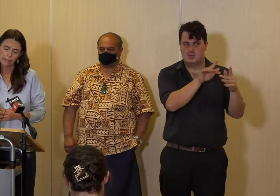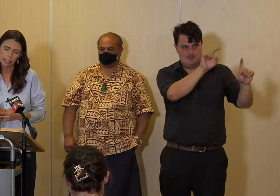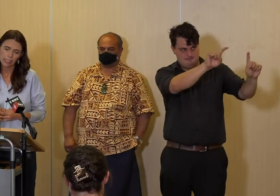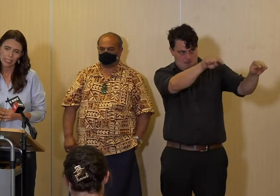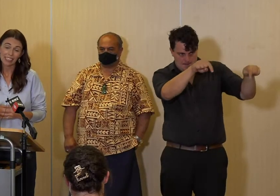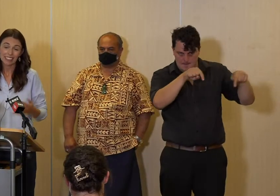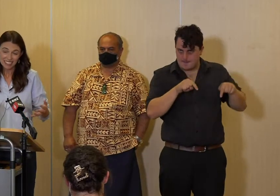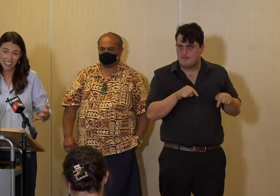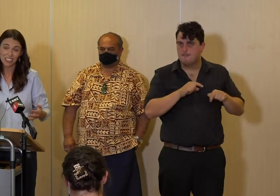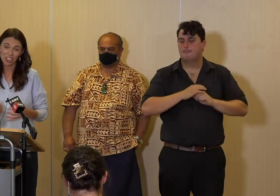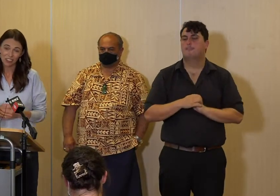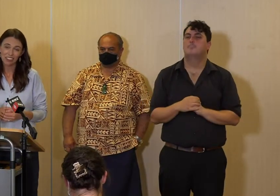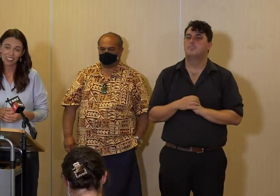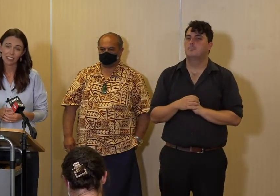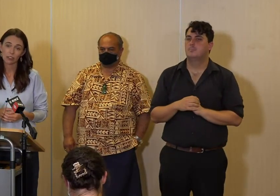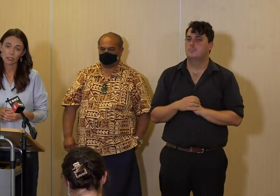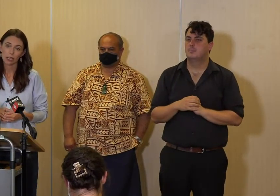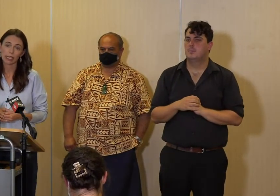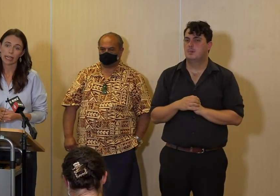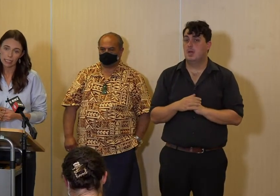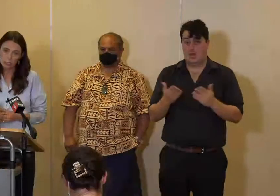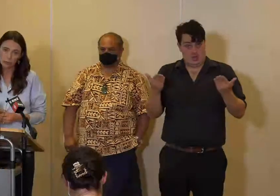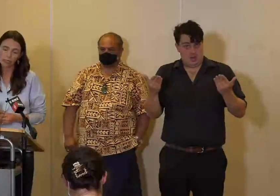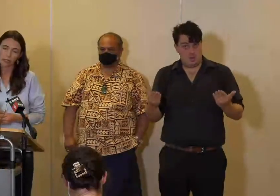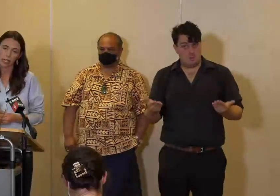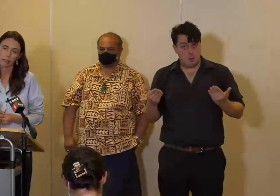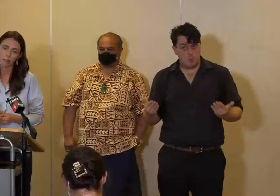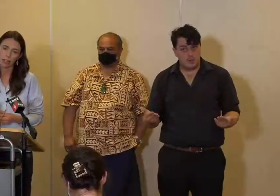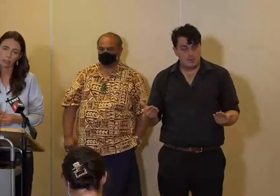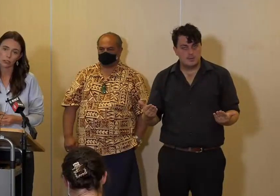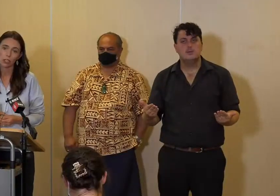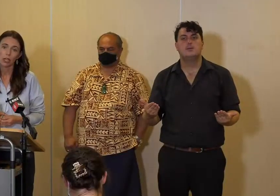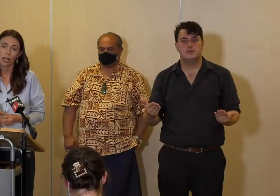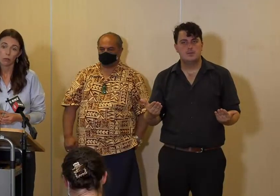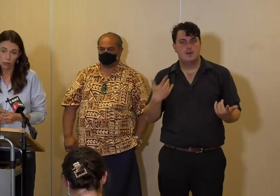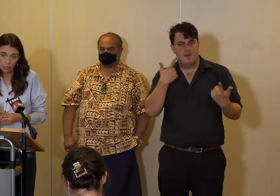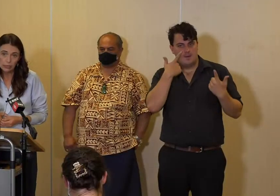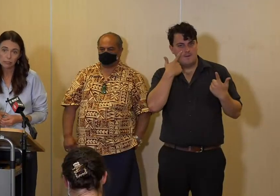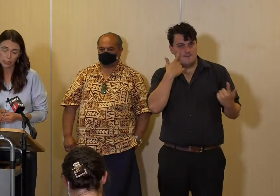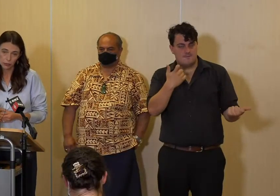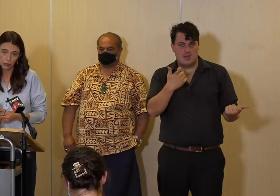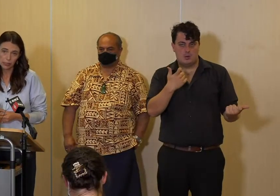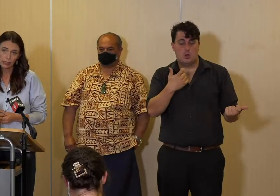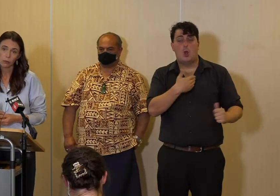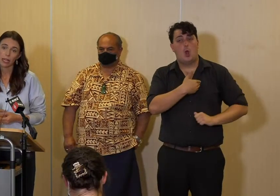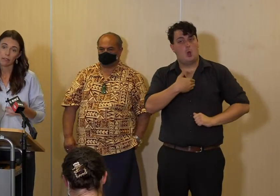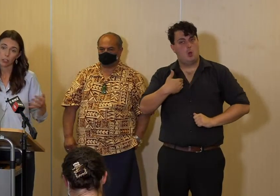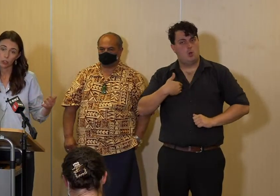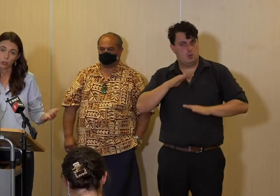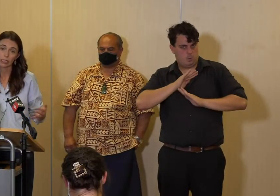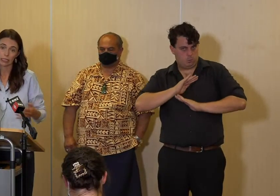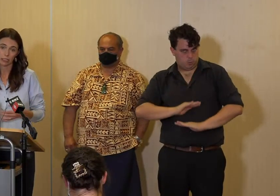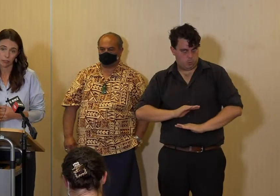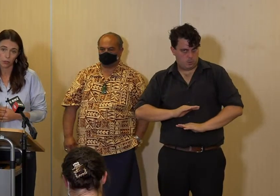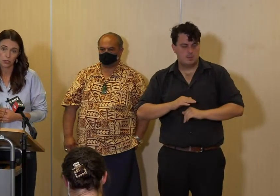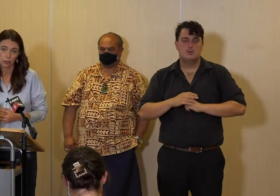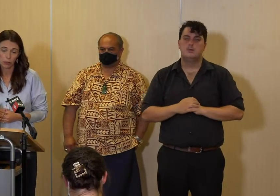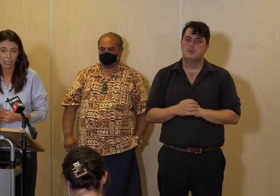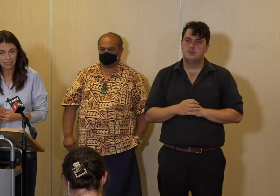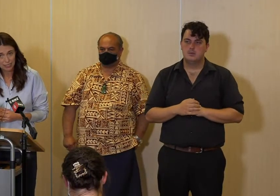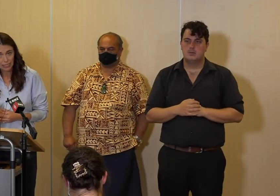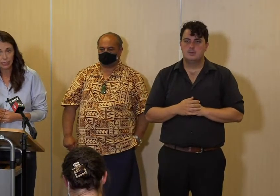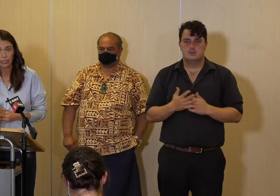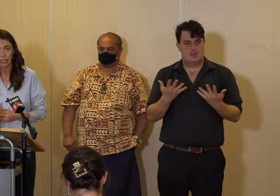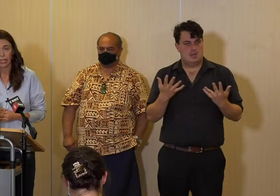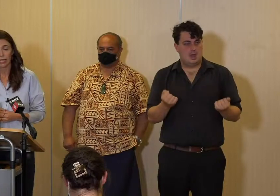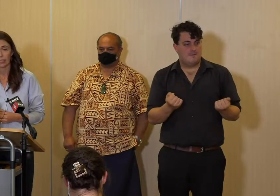speak. At this stage, however, it looks like it has been found relatively early. We have a good list of those that we